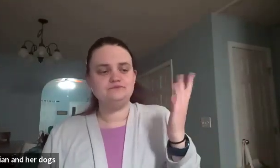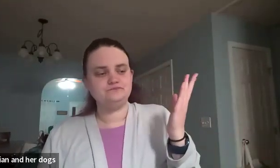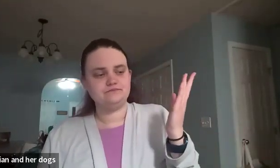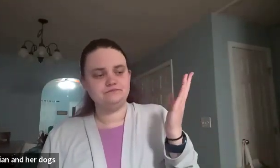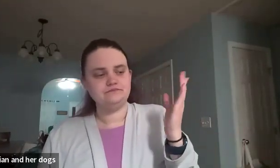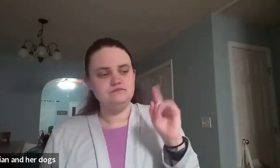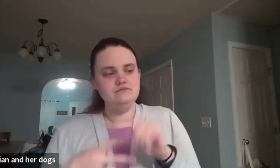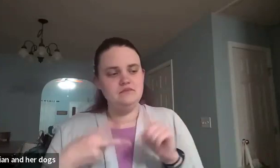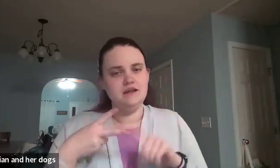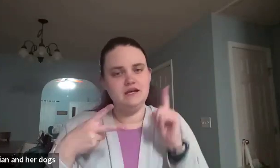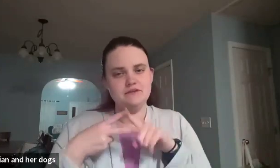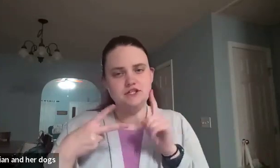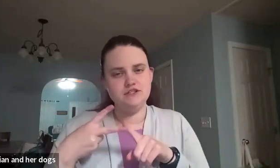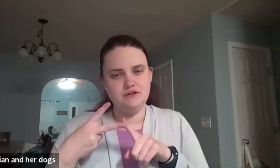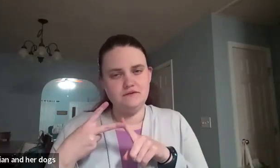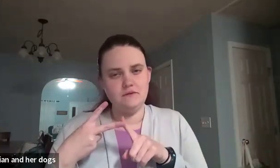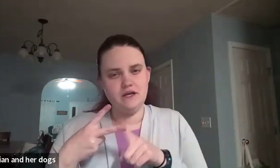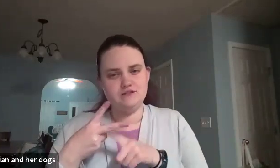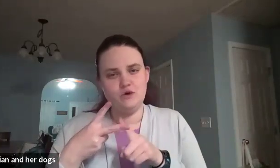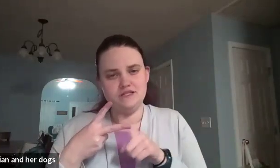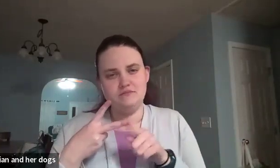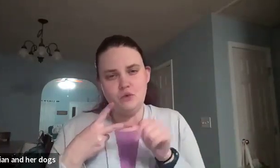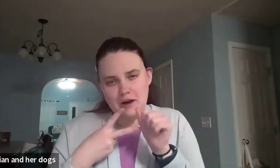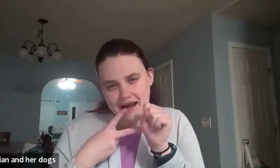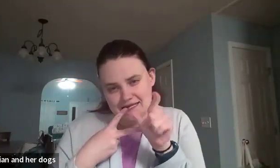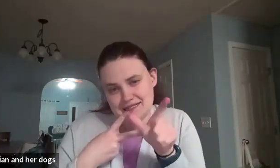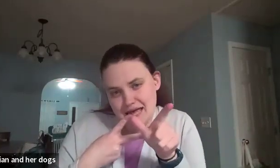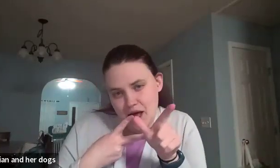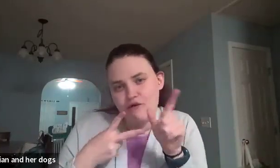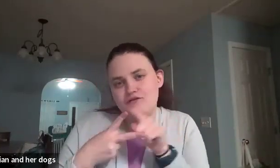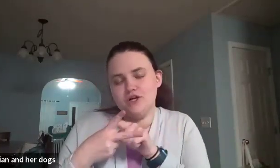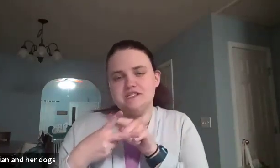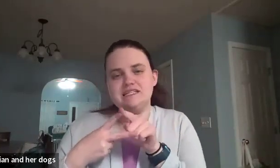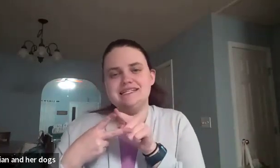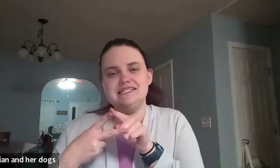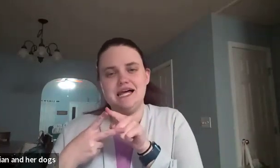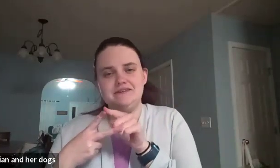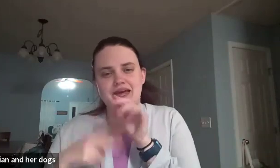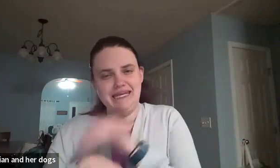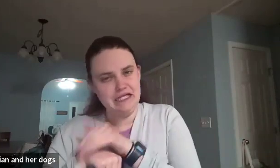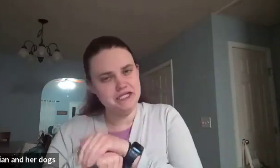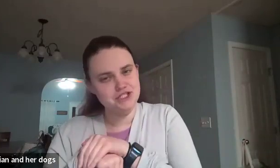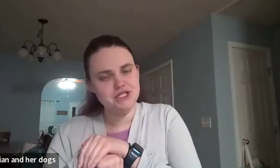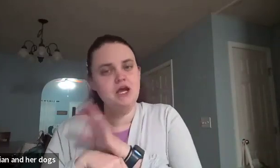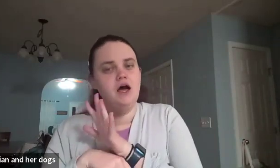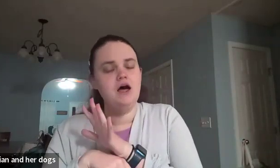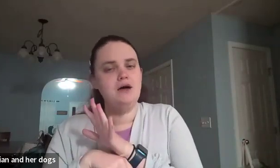so again, I'm gonna show you two different ways. One is more ASL versus like that English.